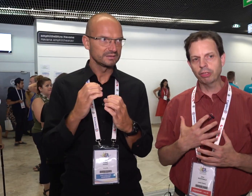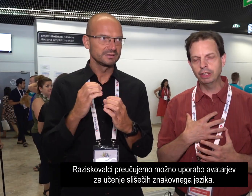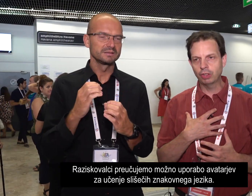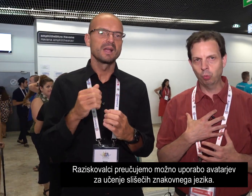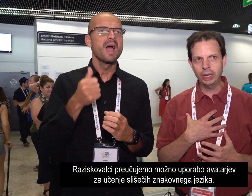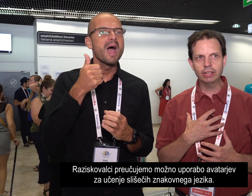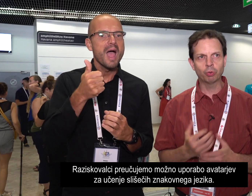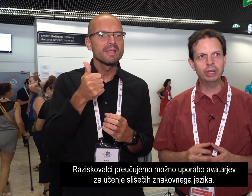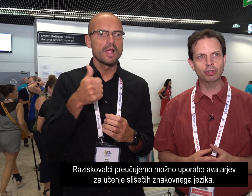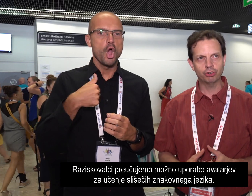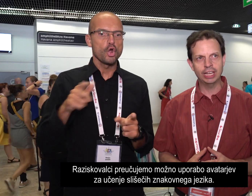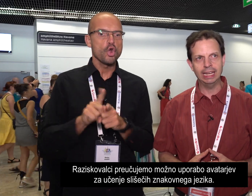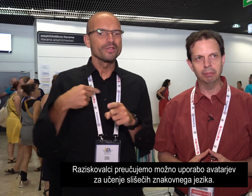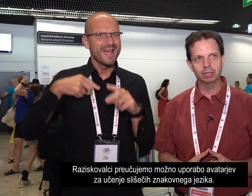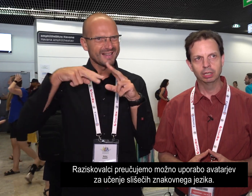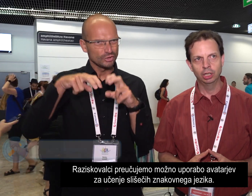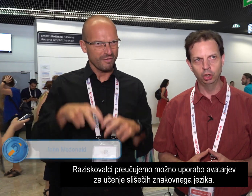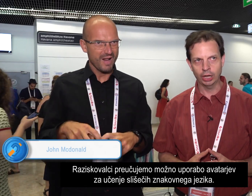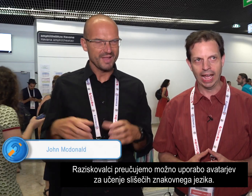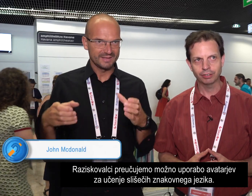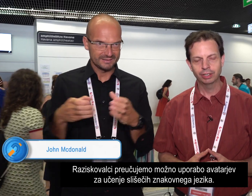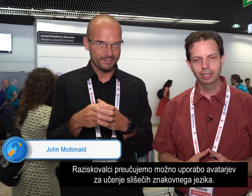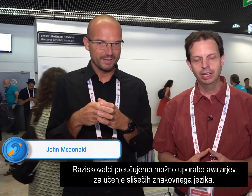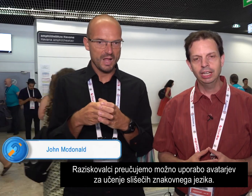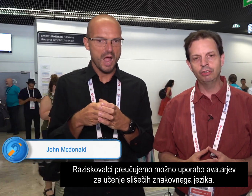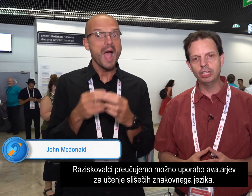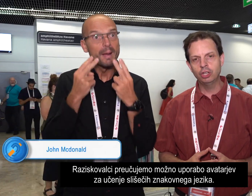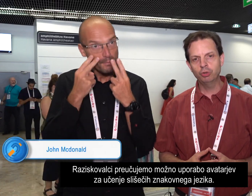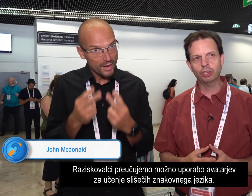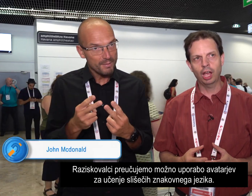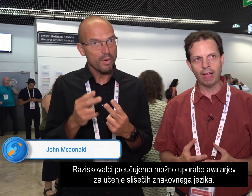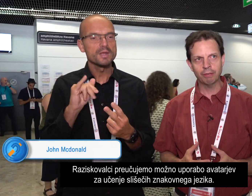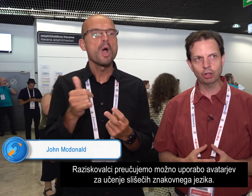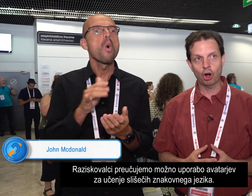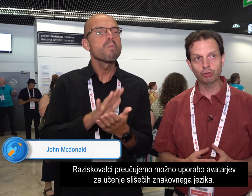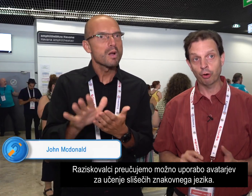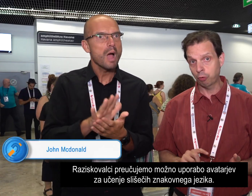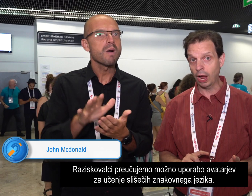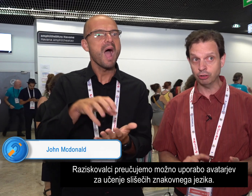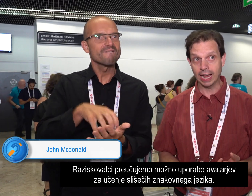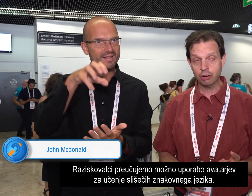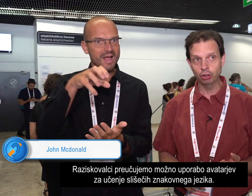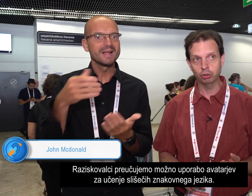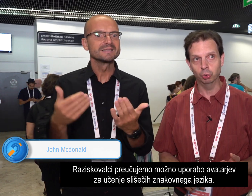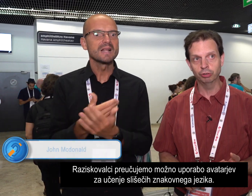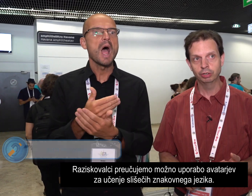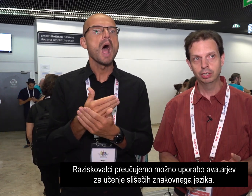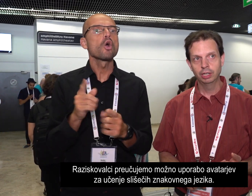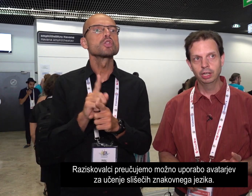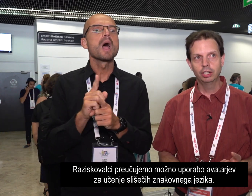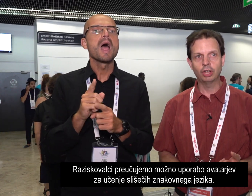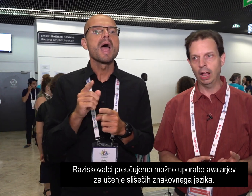And so one of the things that we as a research team look at is the use of avatars for educational